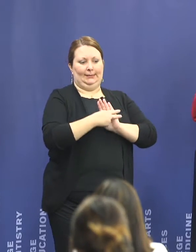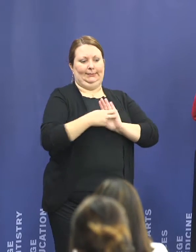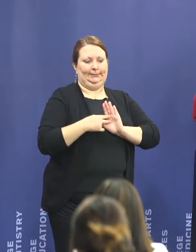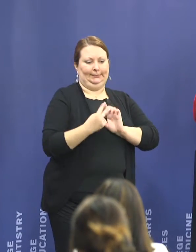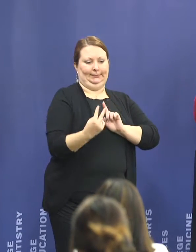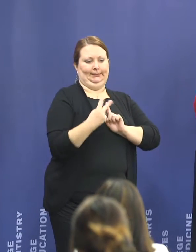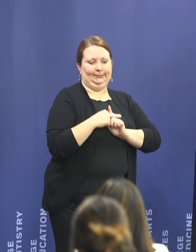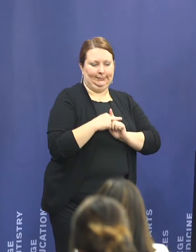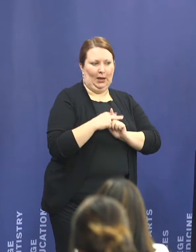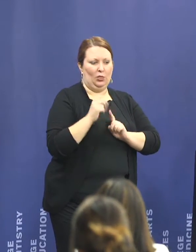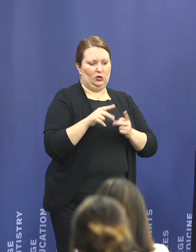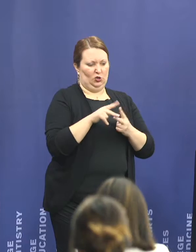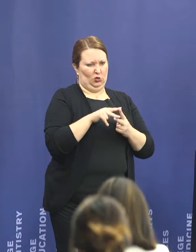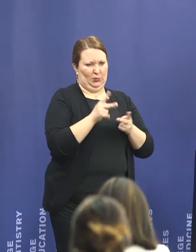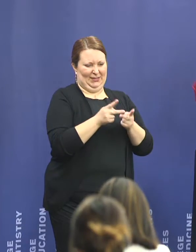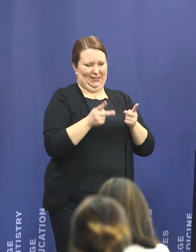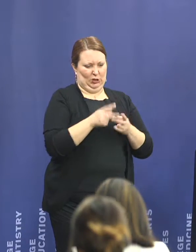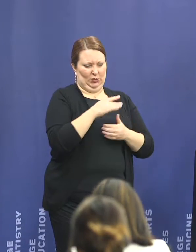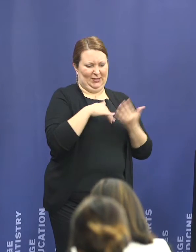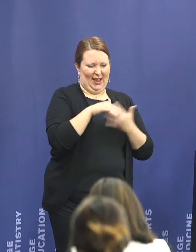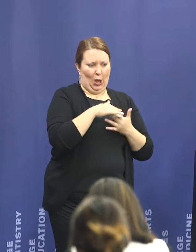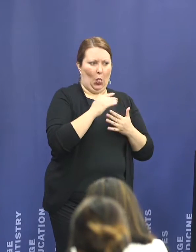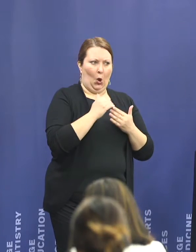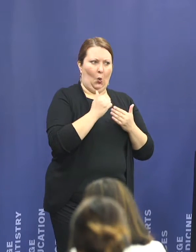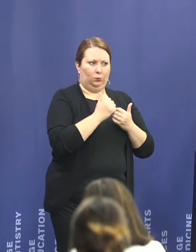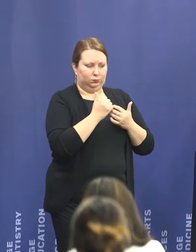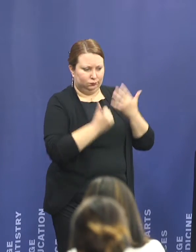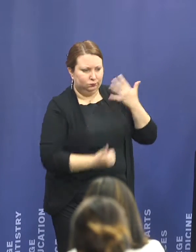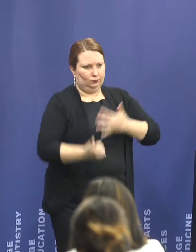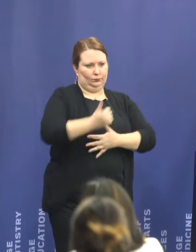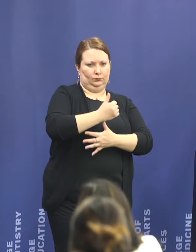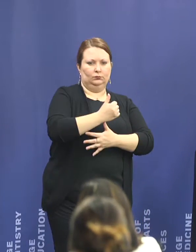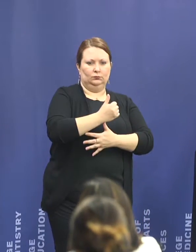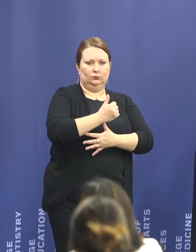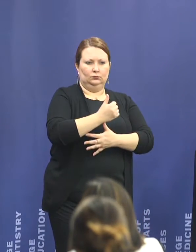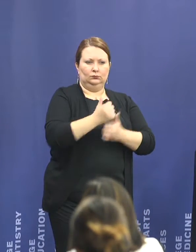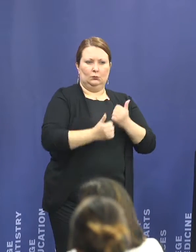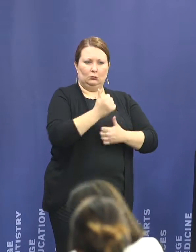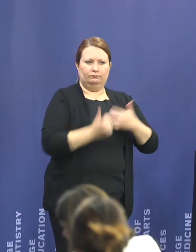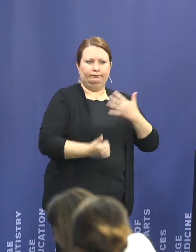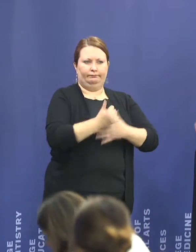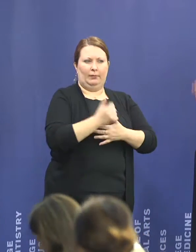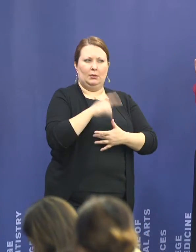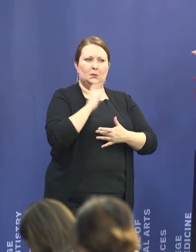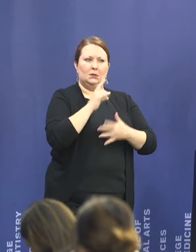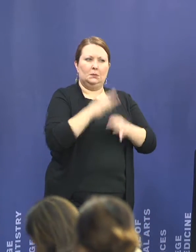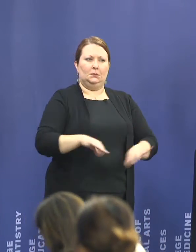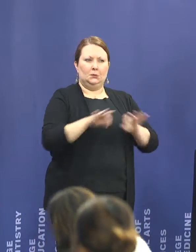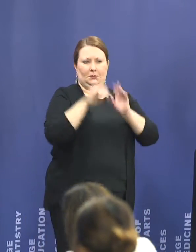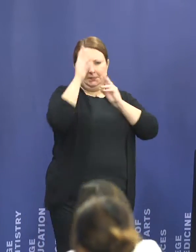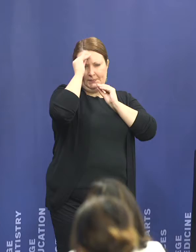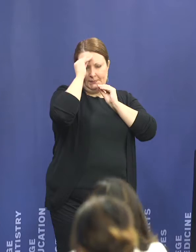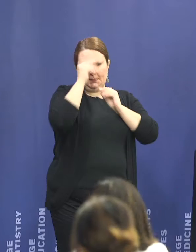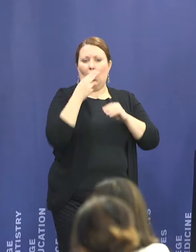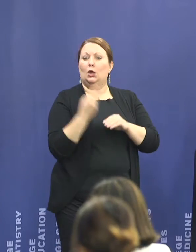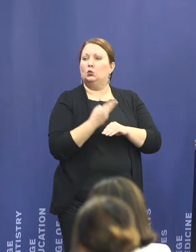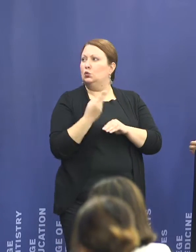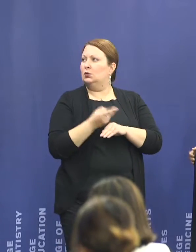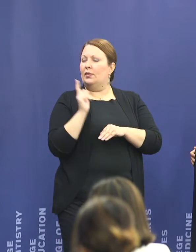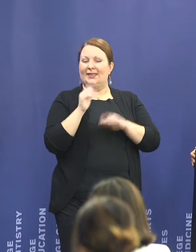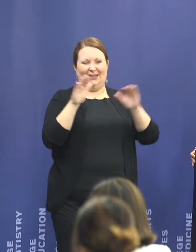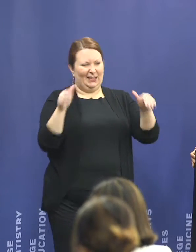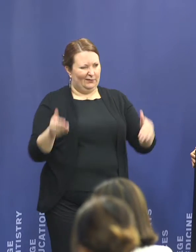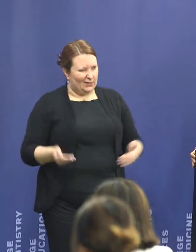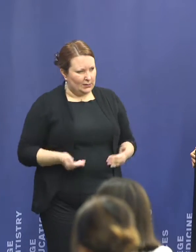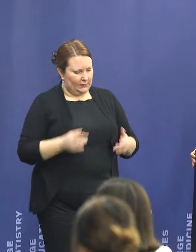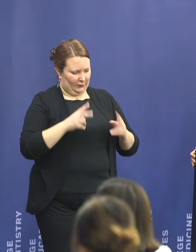the two positions in society that overpower all others, and that is incredibly important for us to think about. I use this